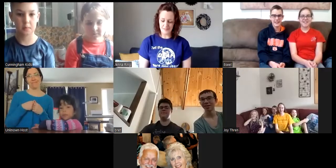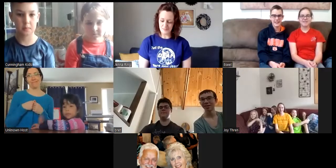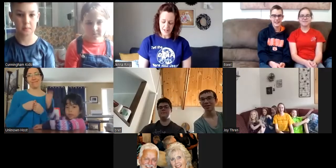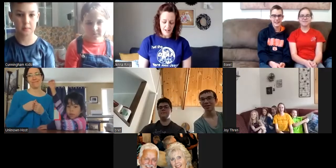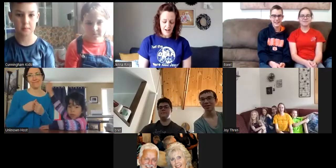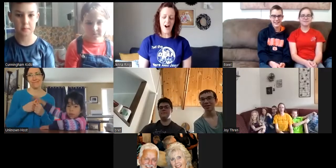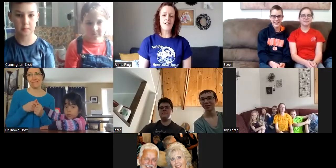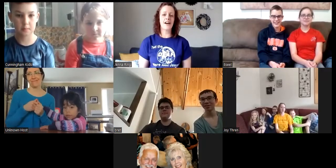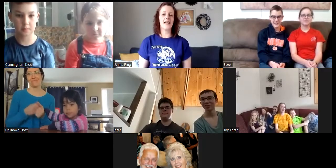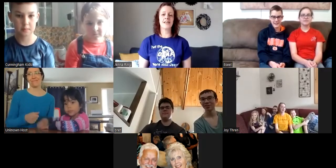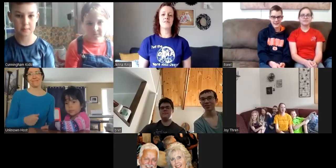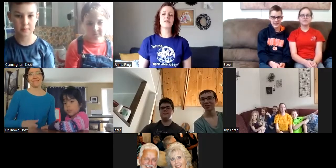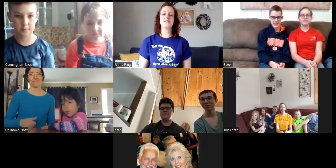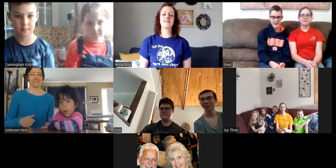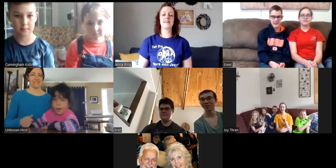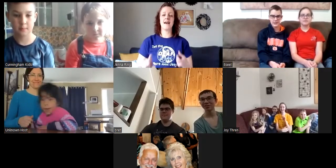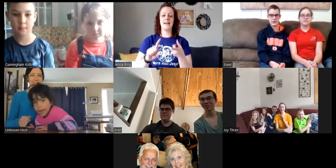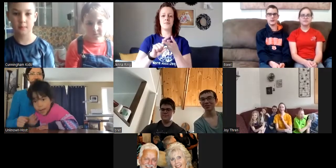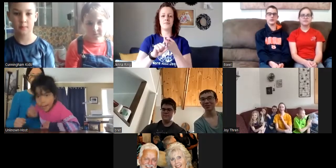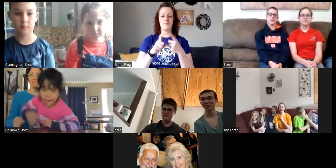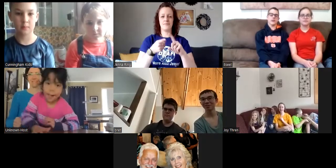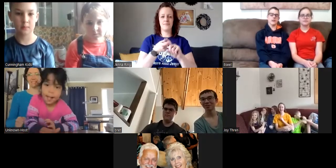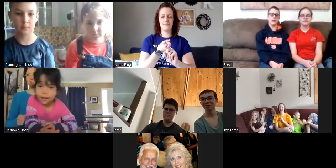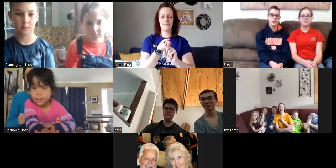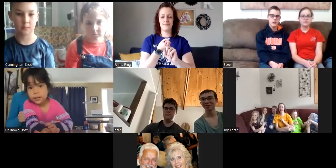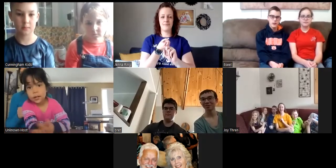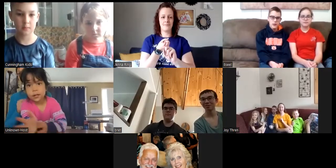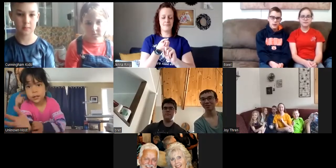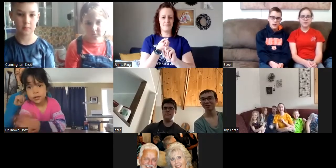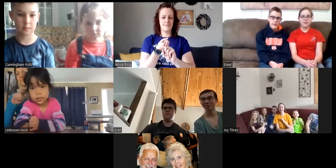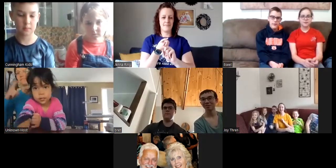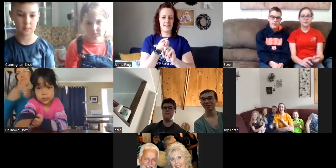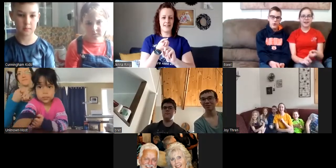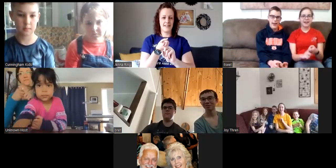things. All right. What's this sign?